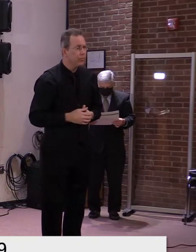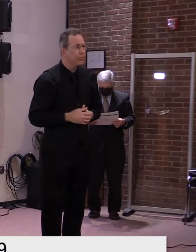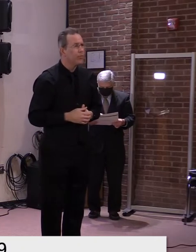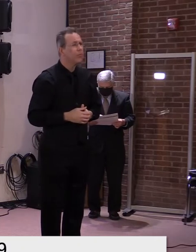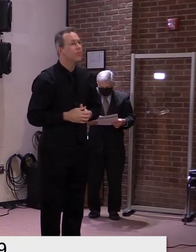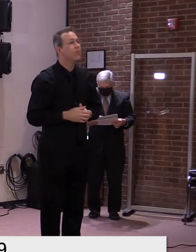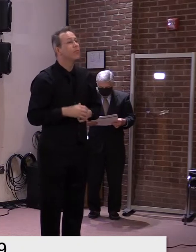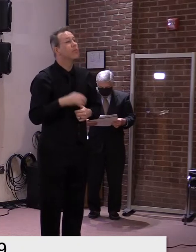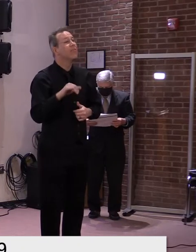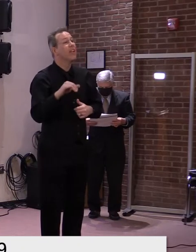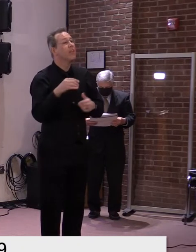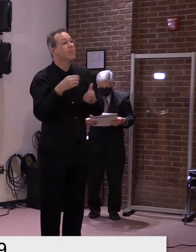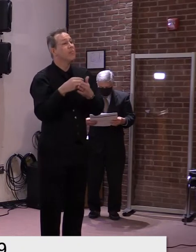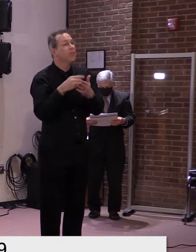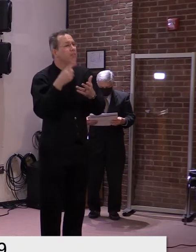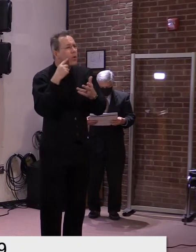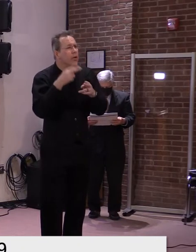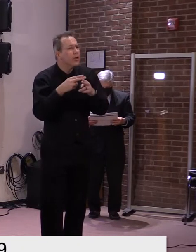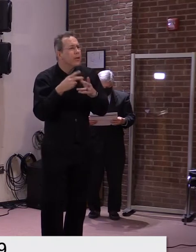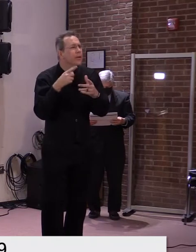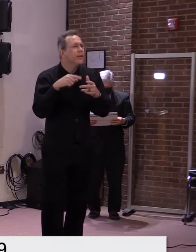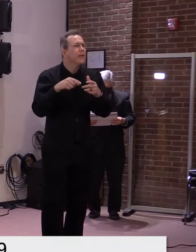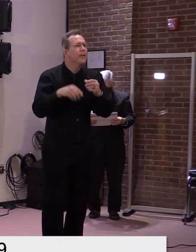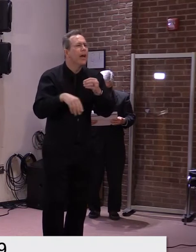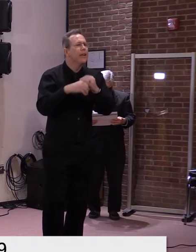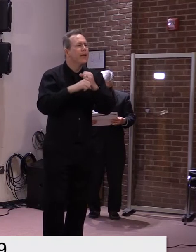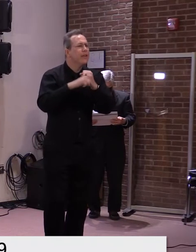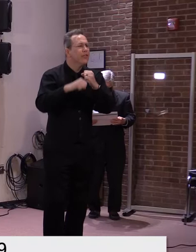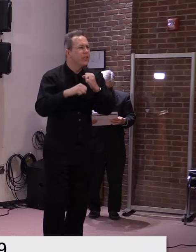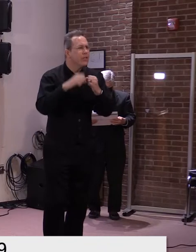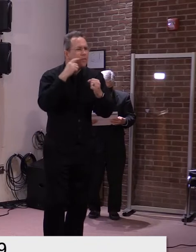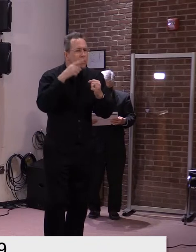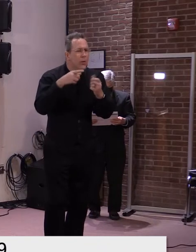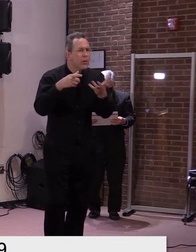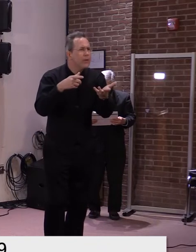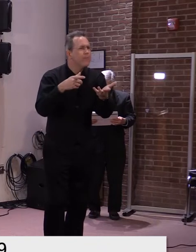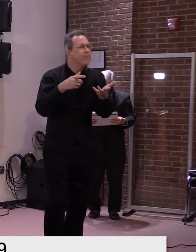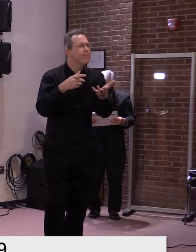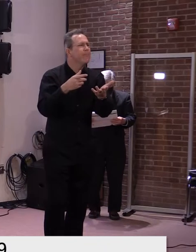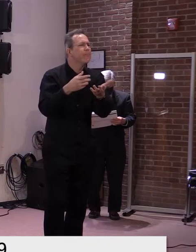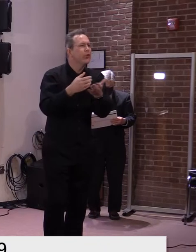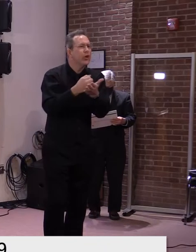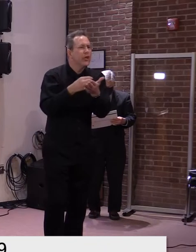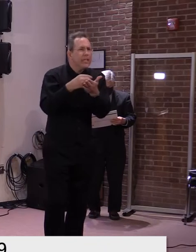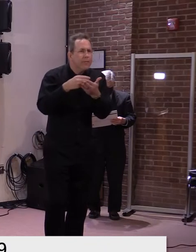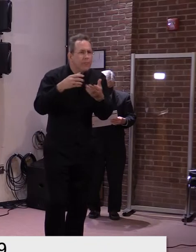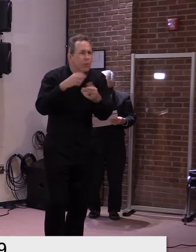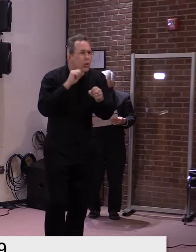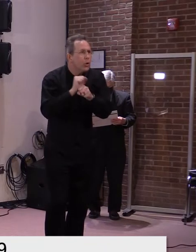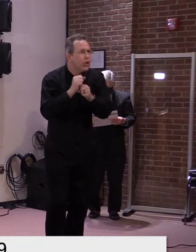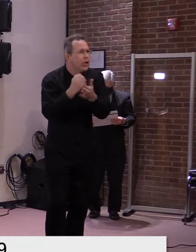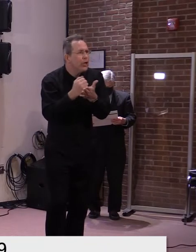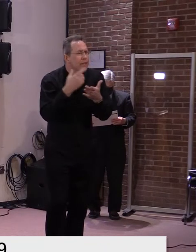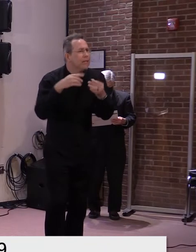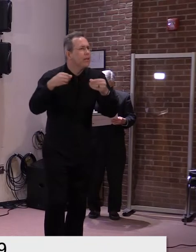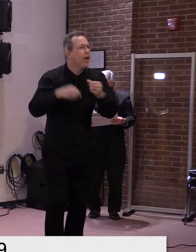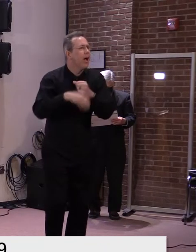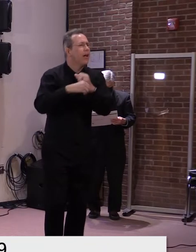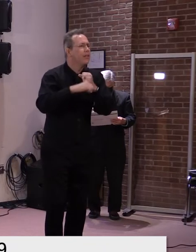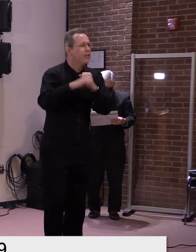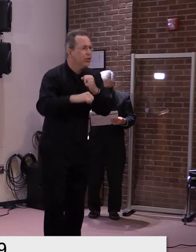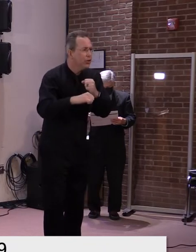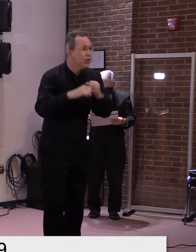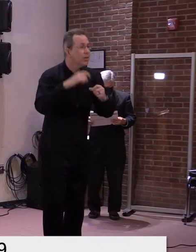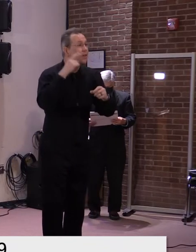credits include expansion of the earned income tax credit. The rescue plan raises the earned income tax credit for workers